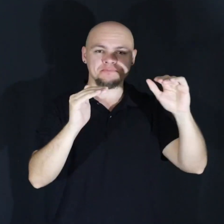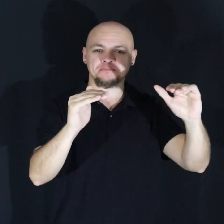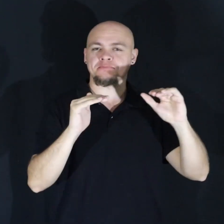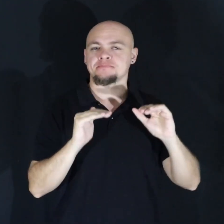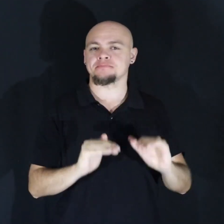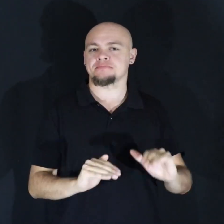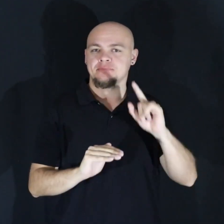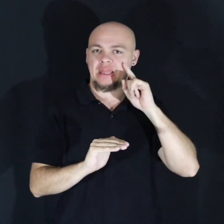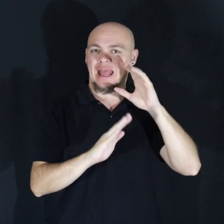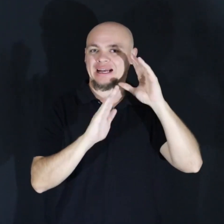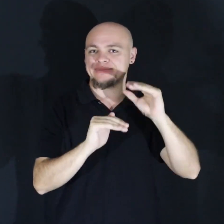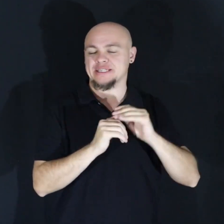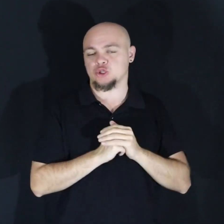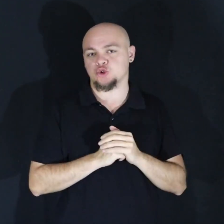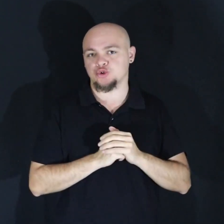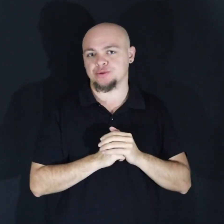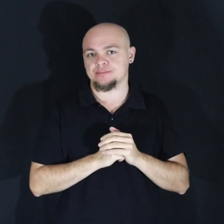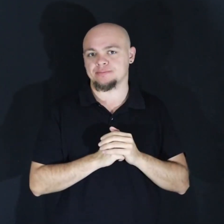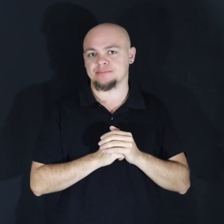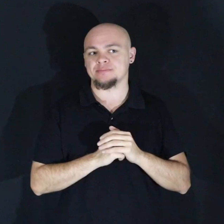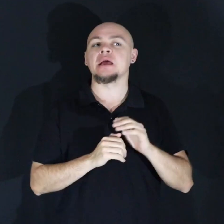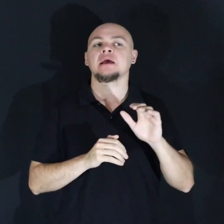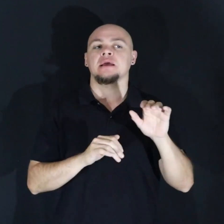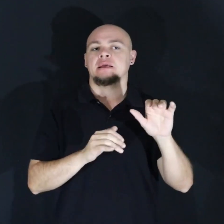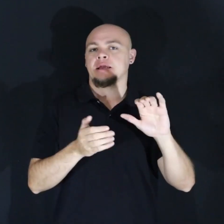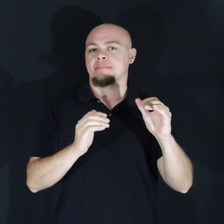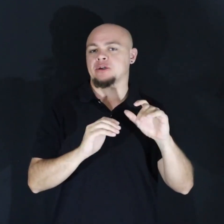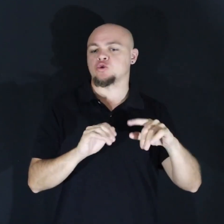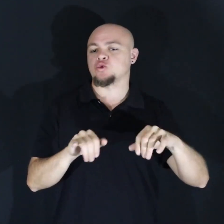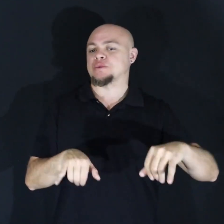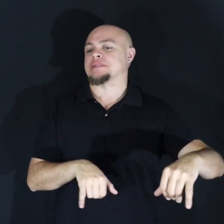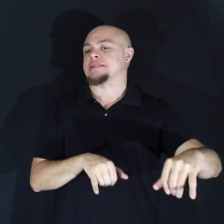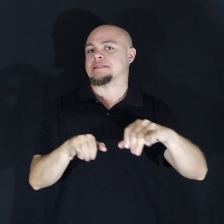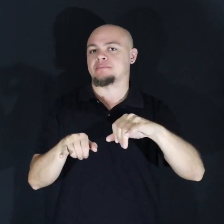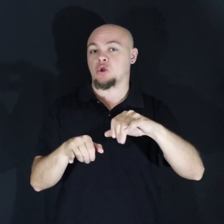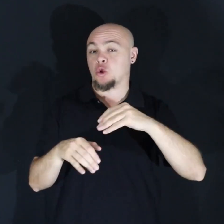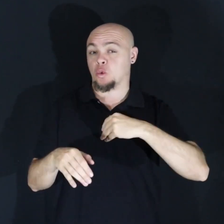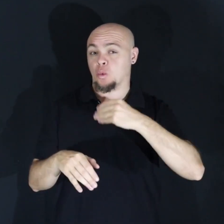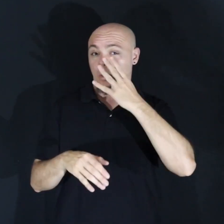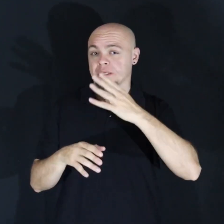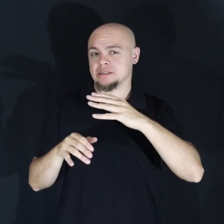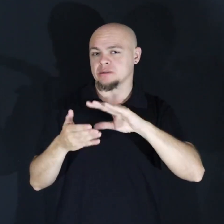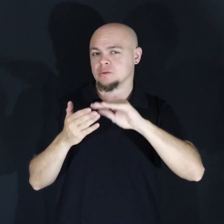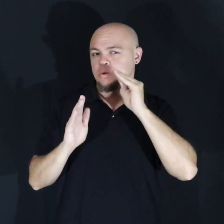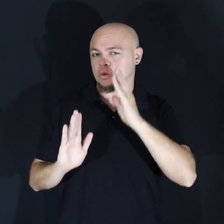lower expectations than the similar situated white students.